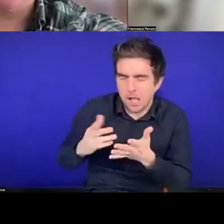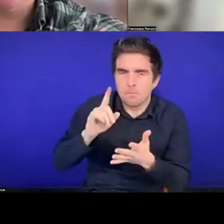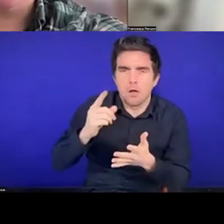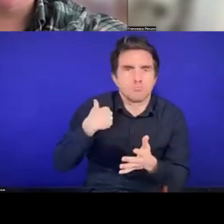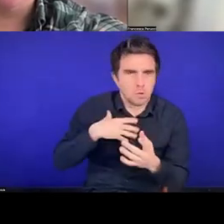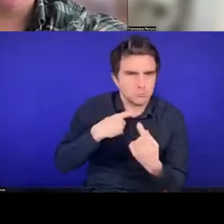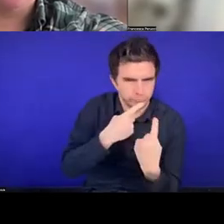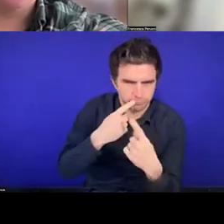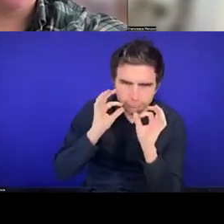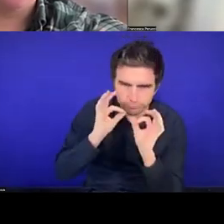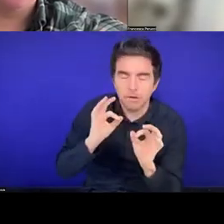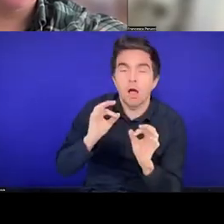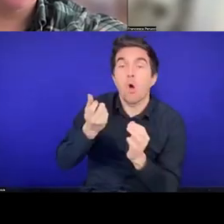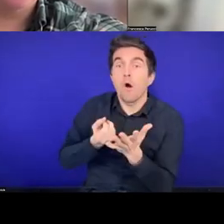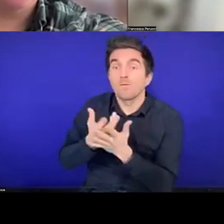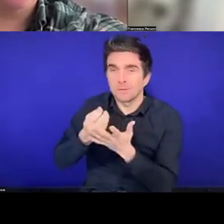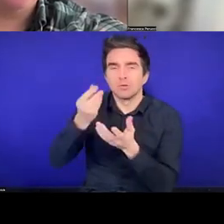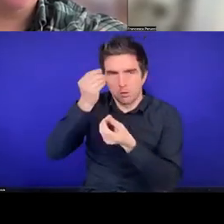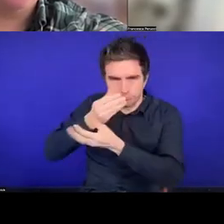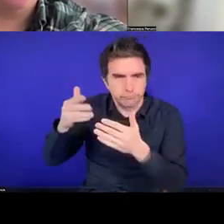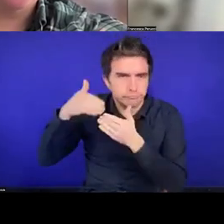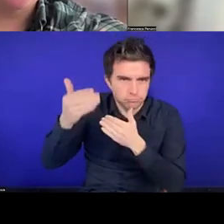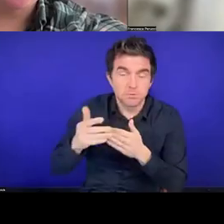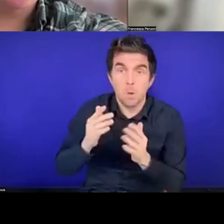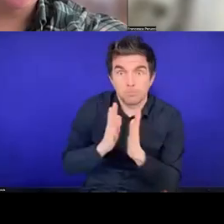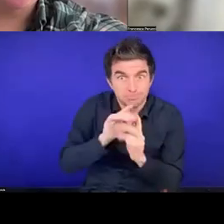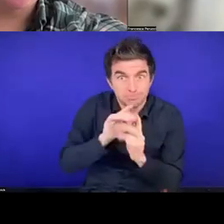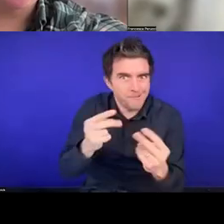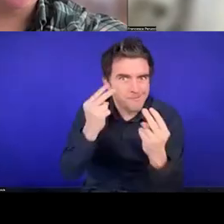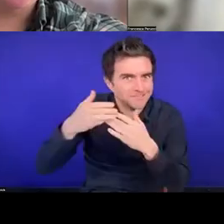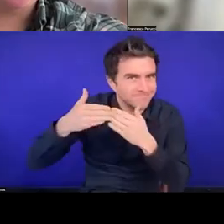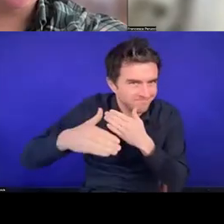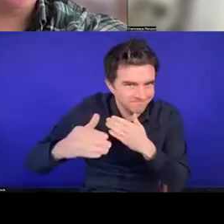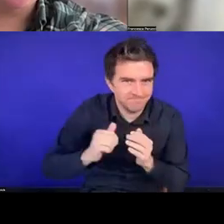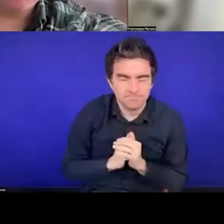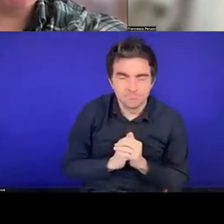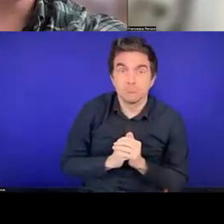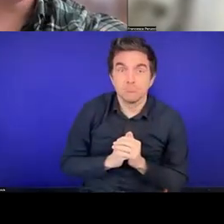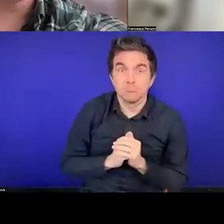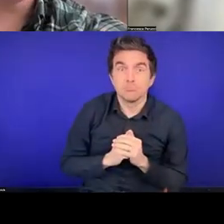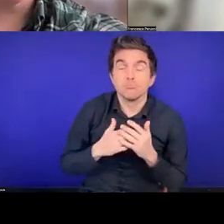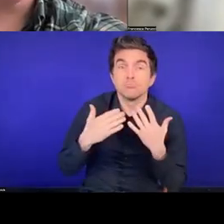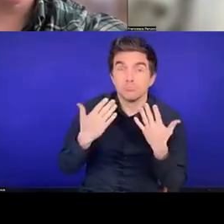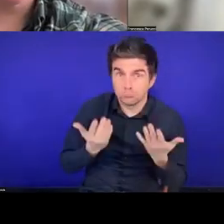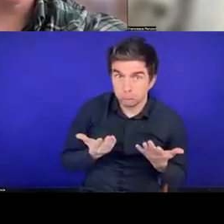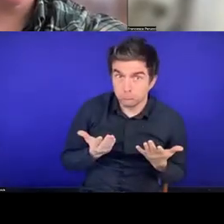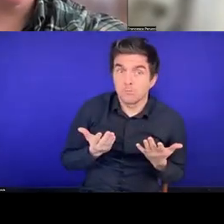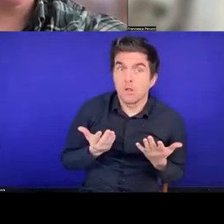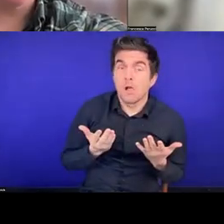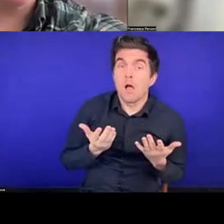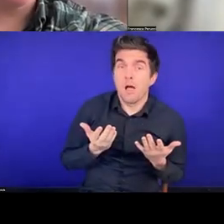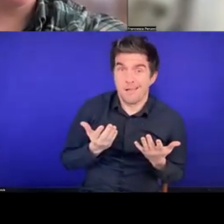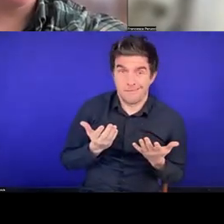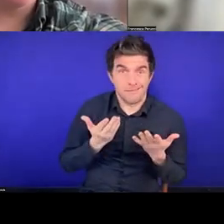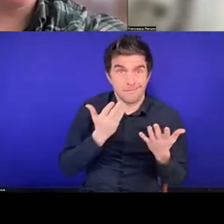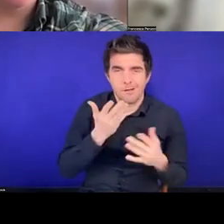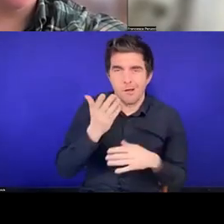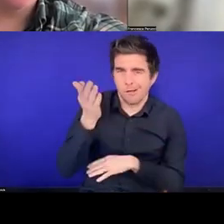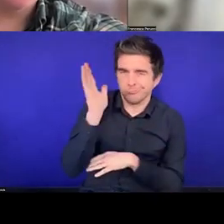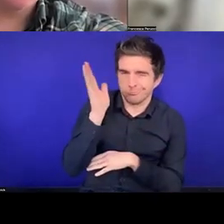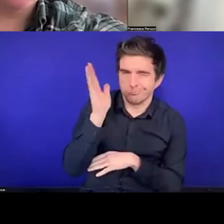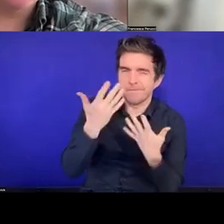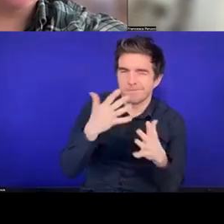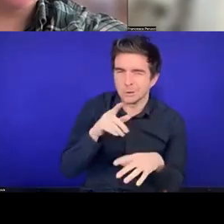And we share Kate's presentation. There was a request earlier, and Kate has already made her presentation available. Thank you so much, Kate. It